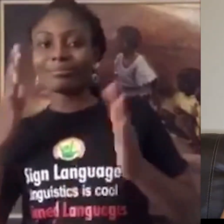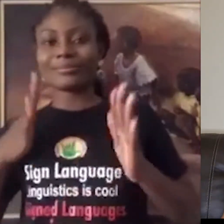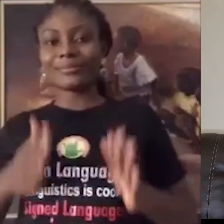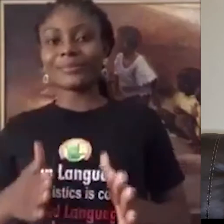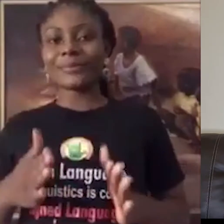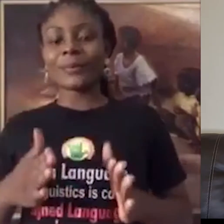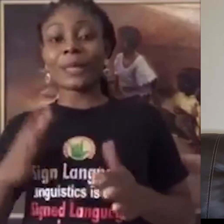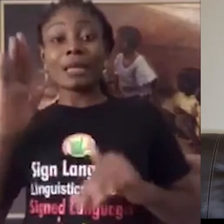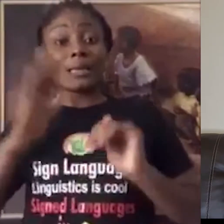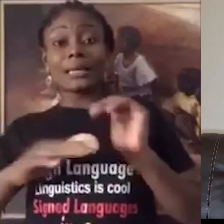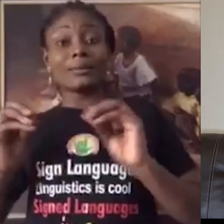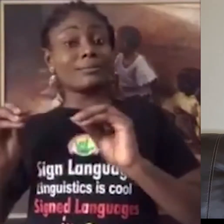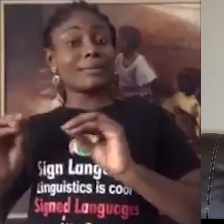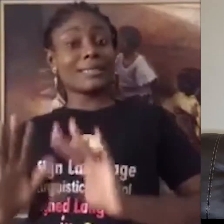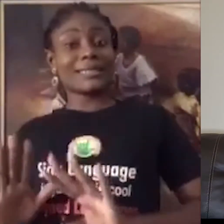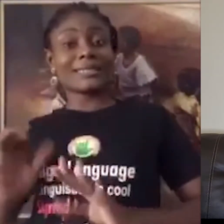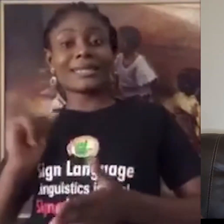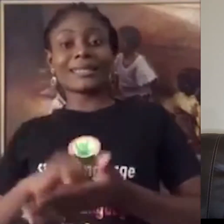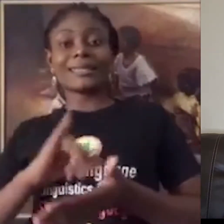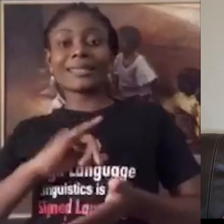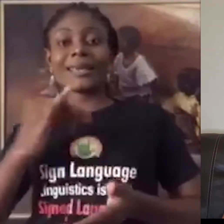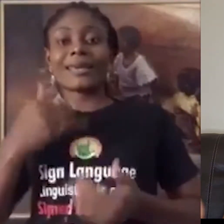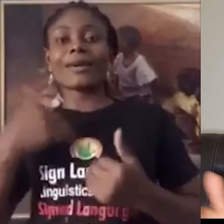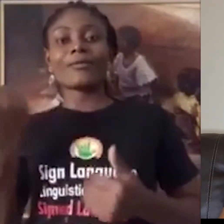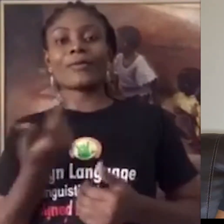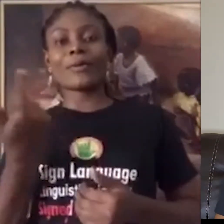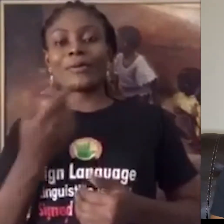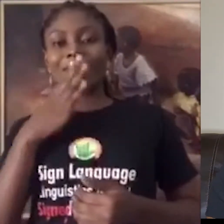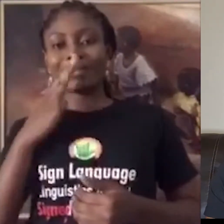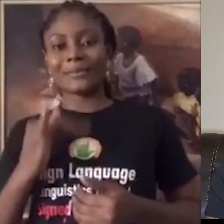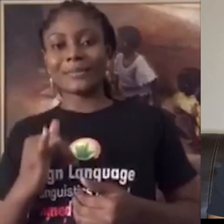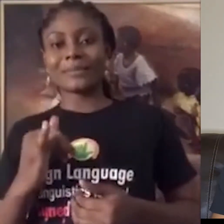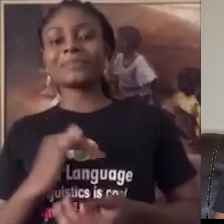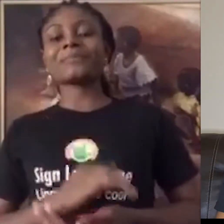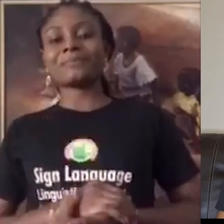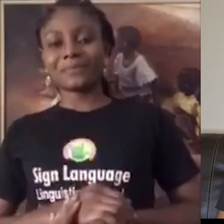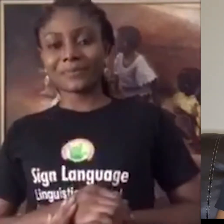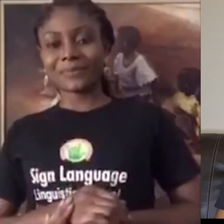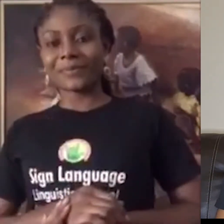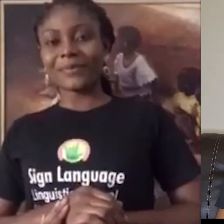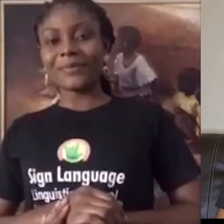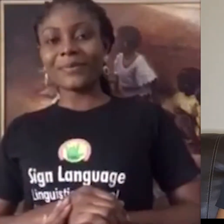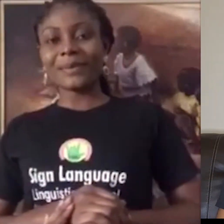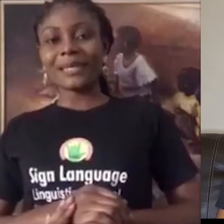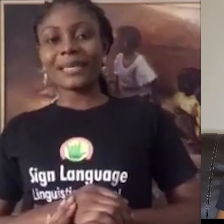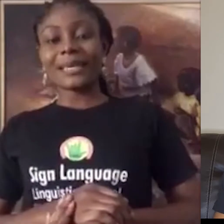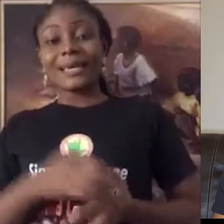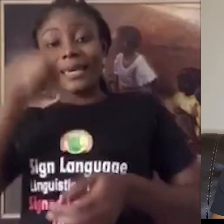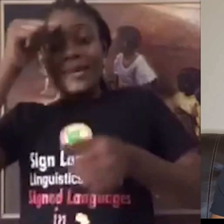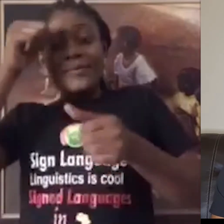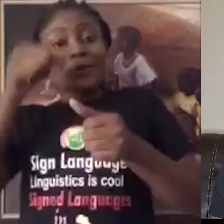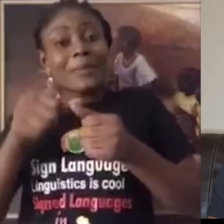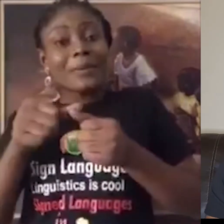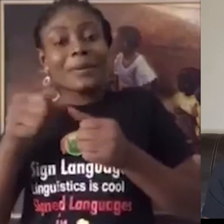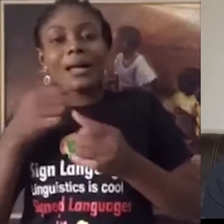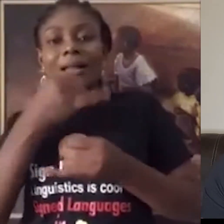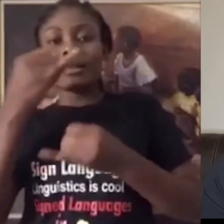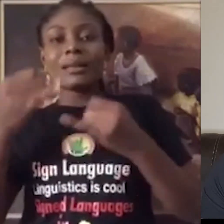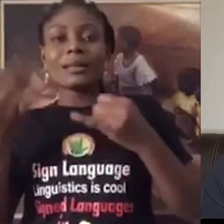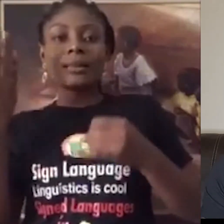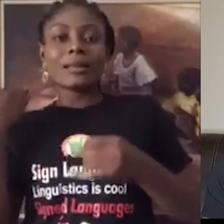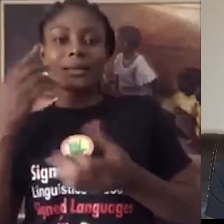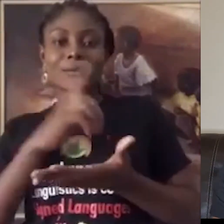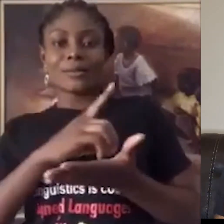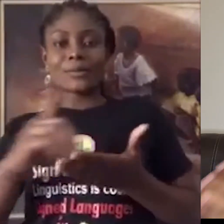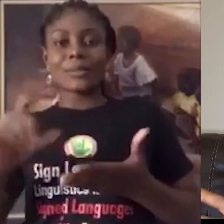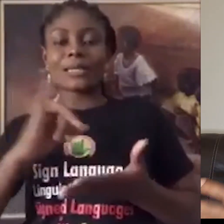entertainer than a teacher that I've always been. All right. Remember last week